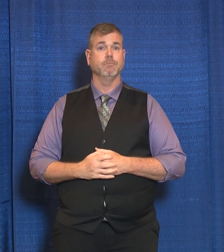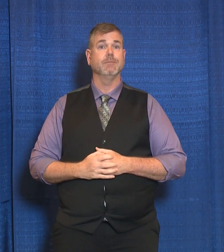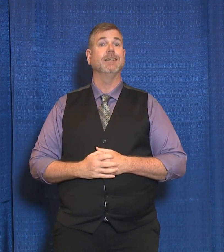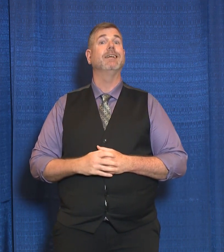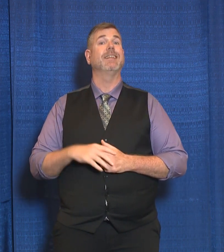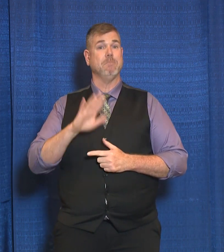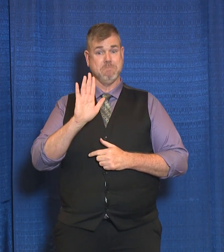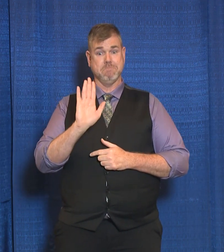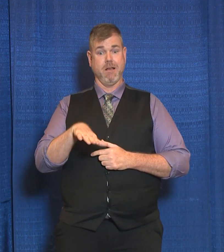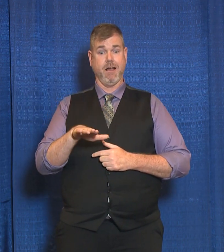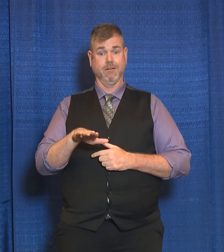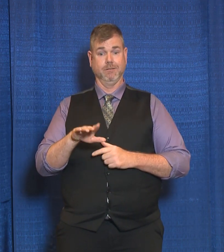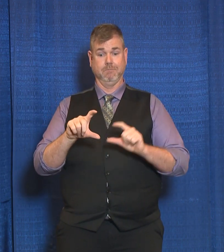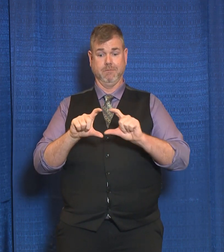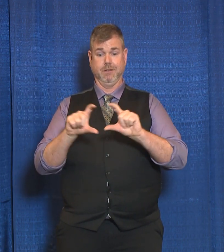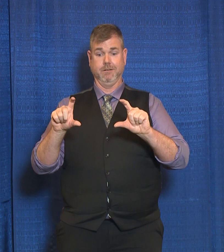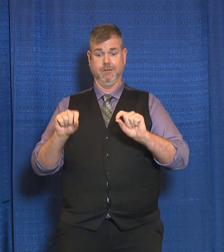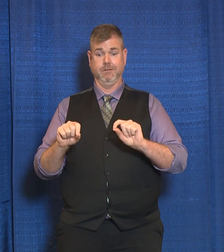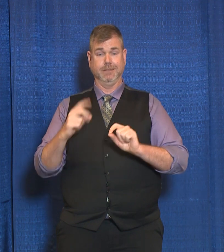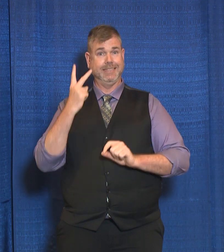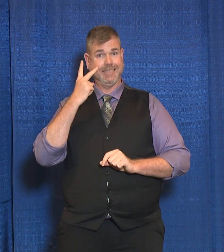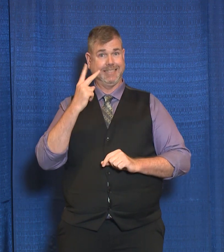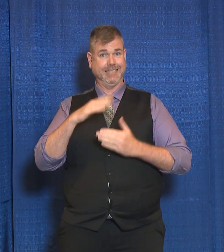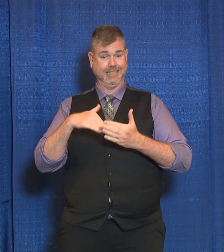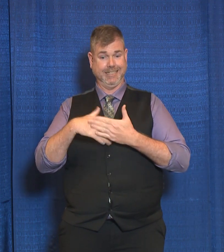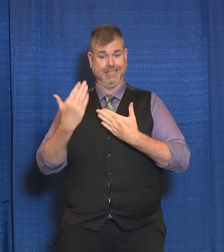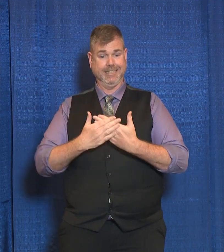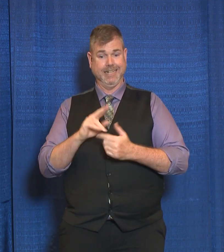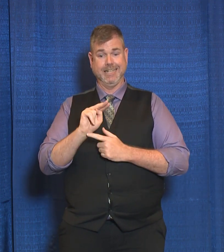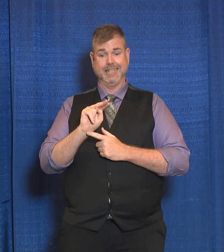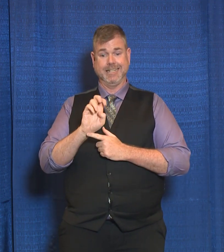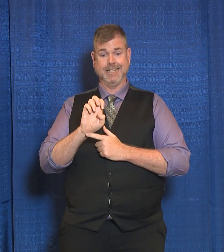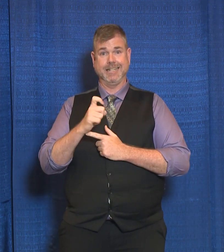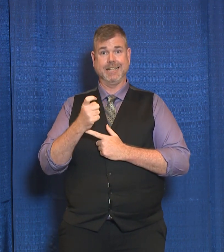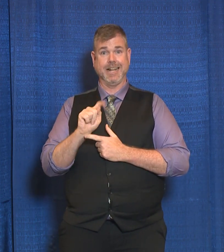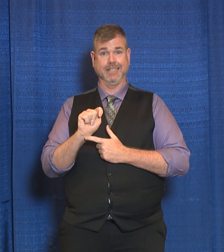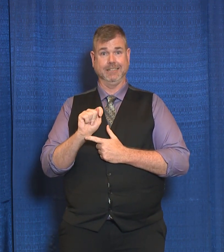Click the Next button to continue to page 3.